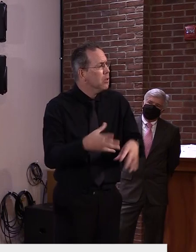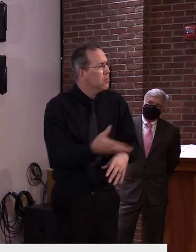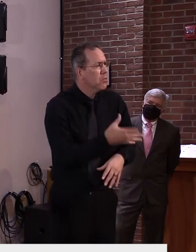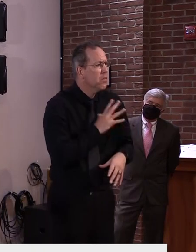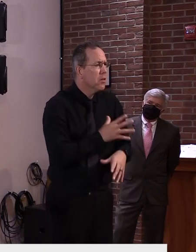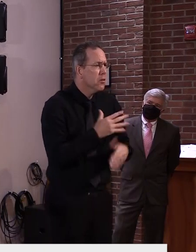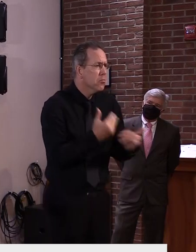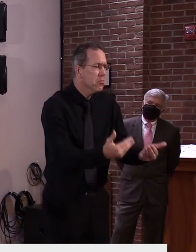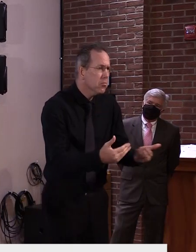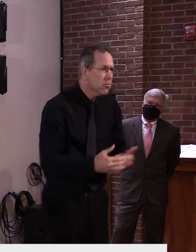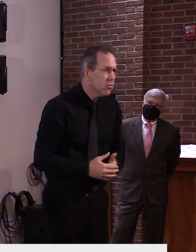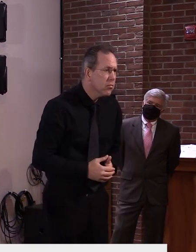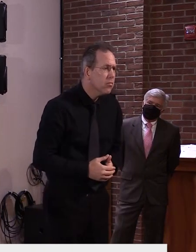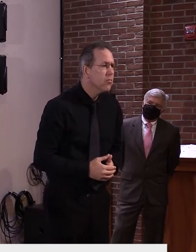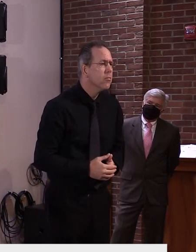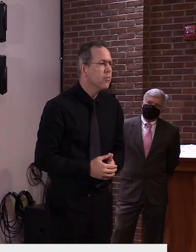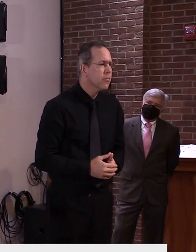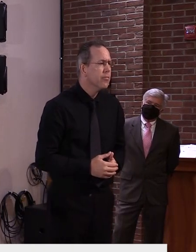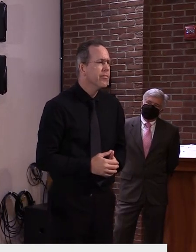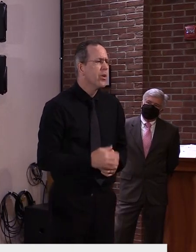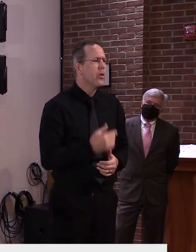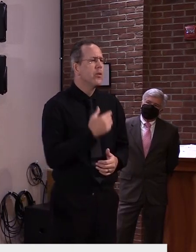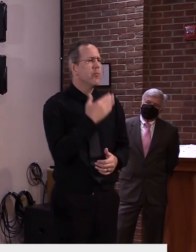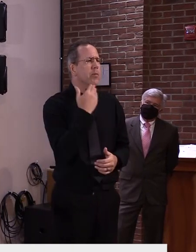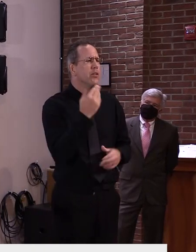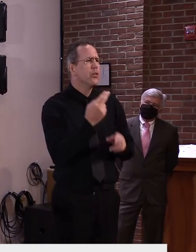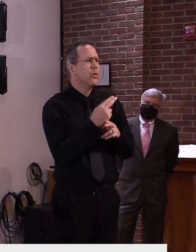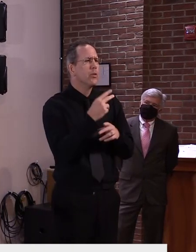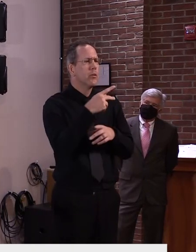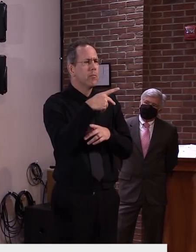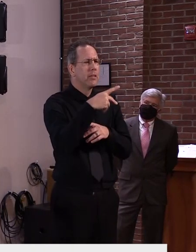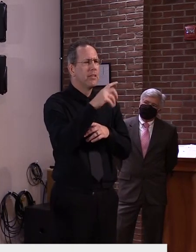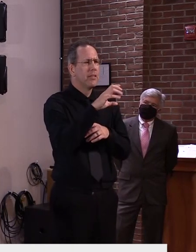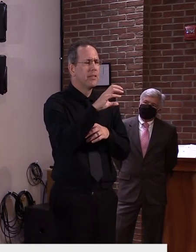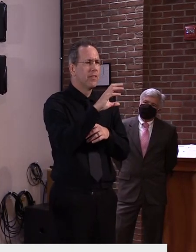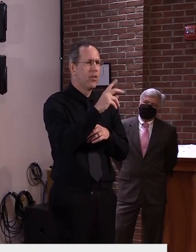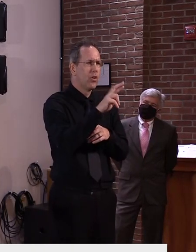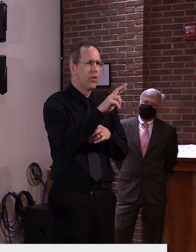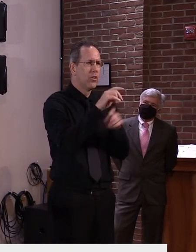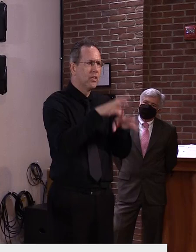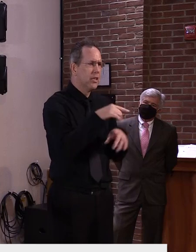done by PCR with our current state of knowledge.